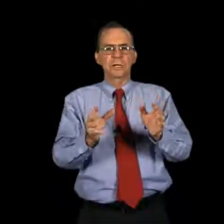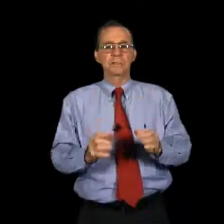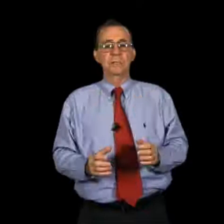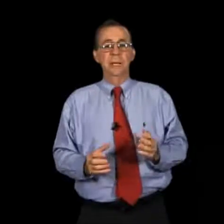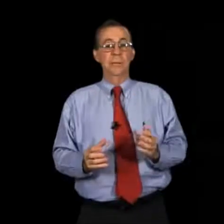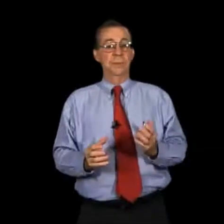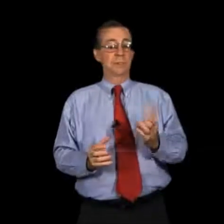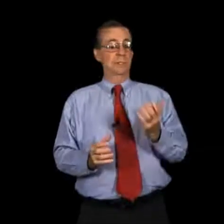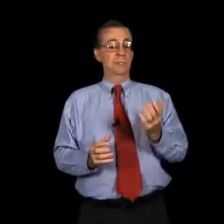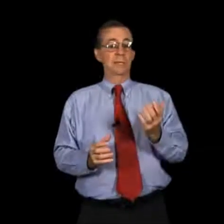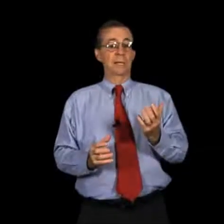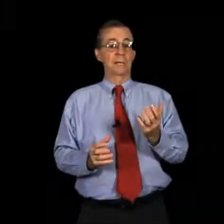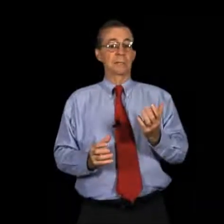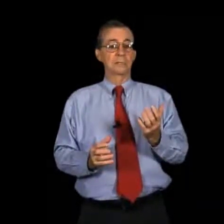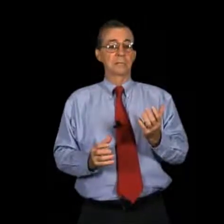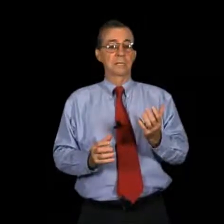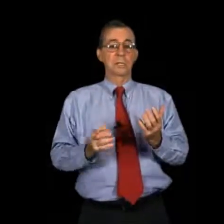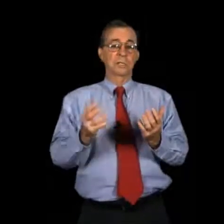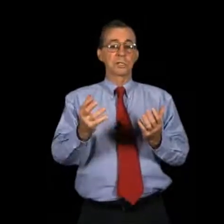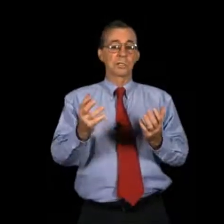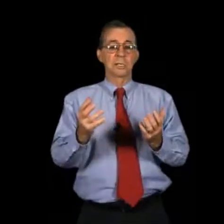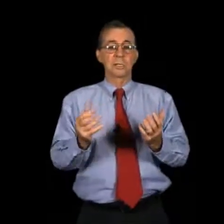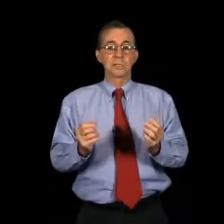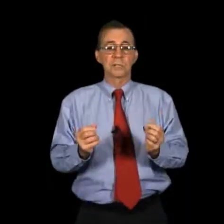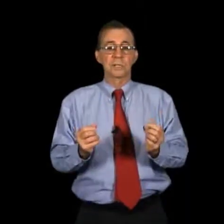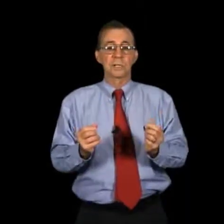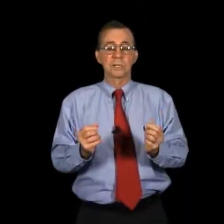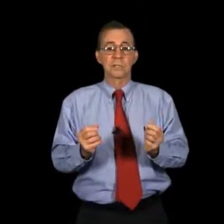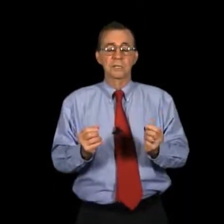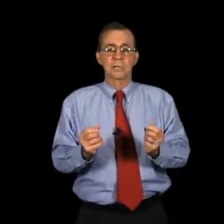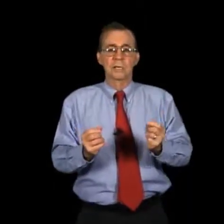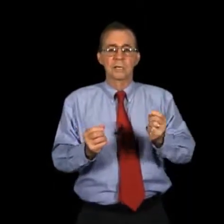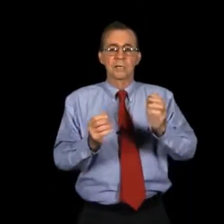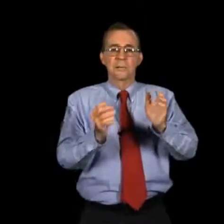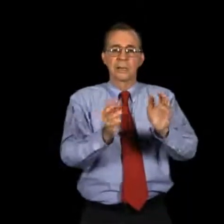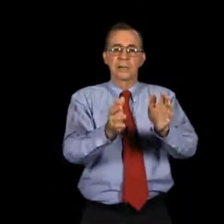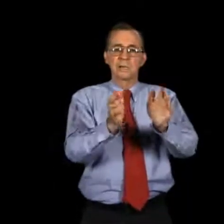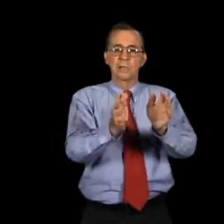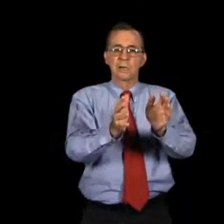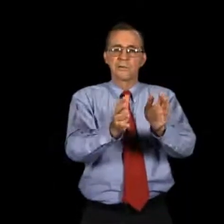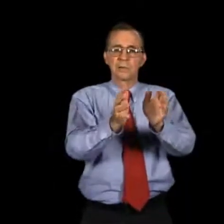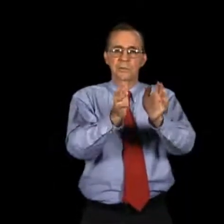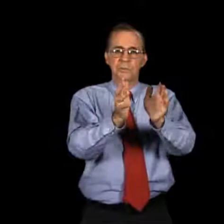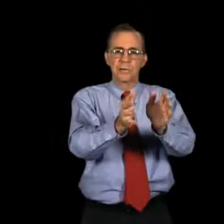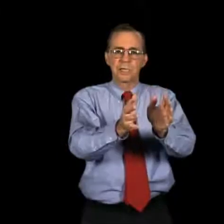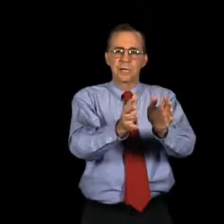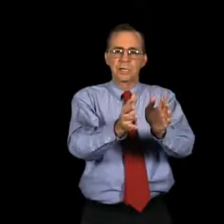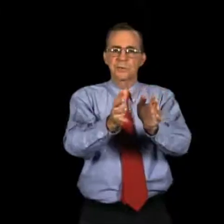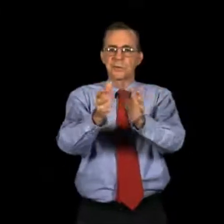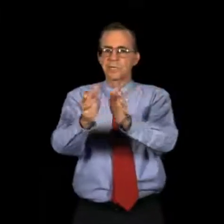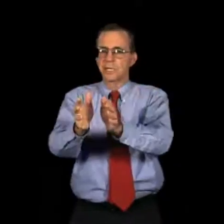but now the pot is $30, and it costs you $10 to call. The pot is offering you $30 for your $10.